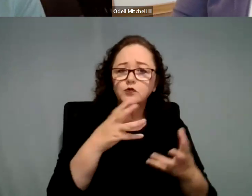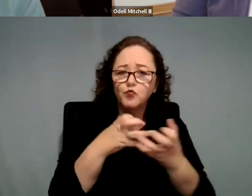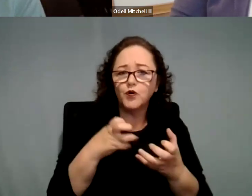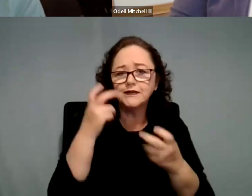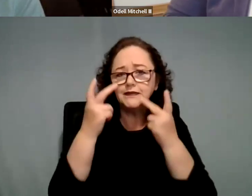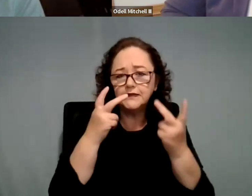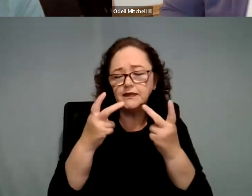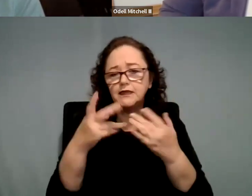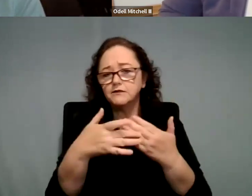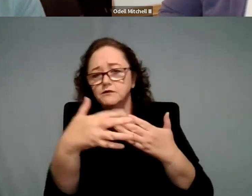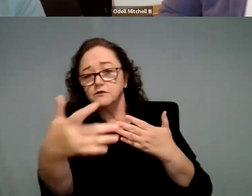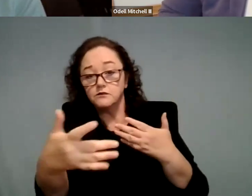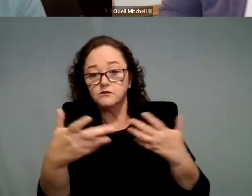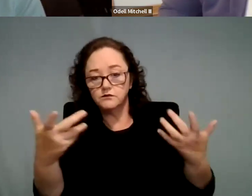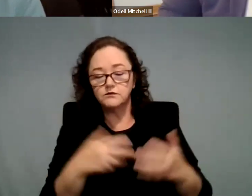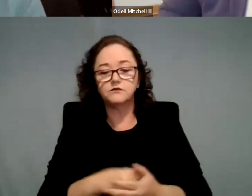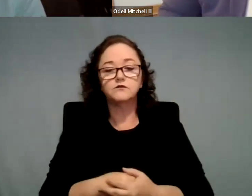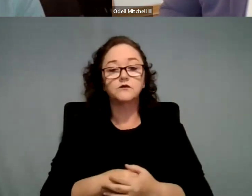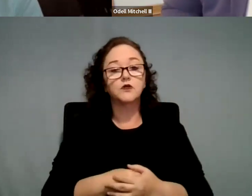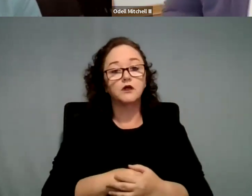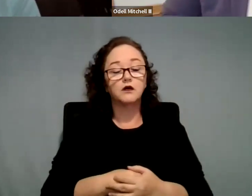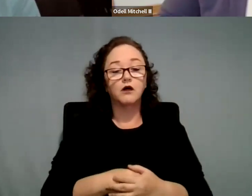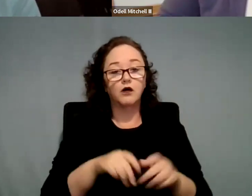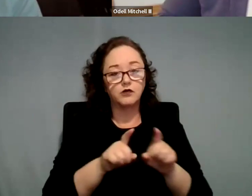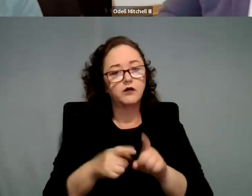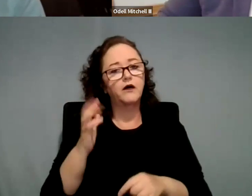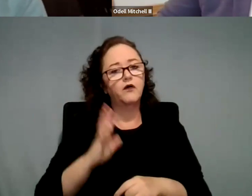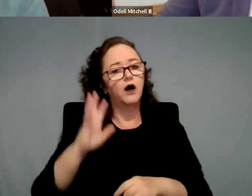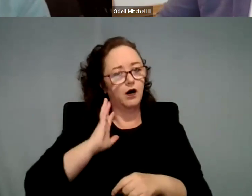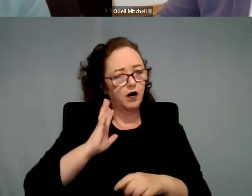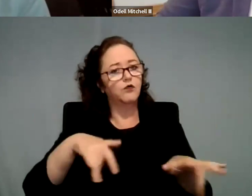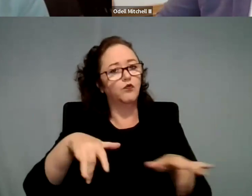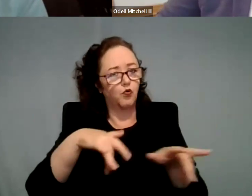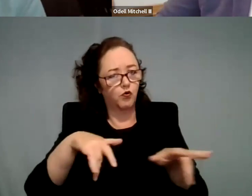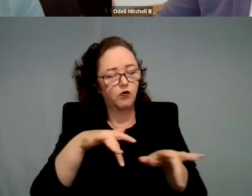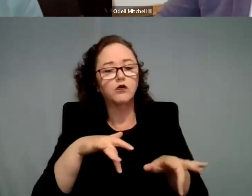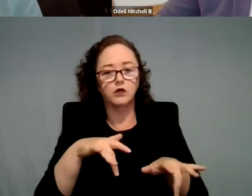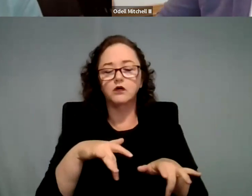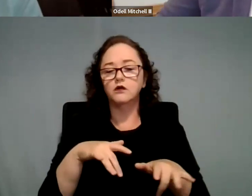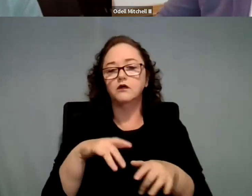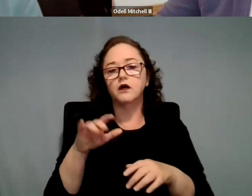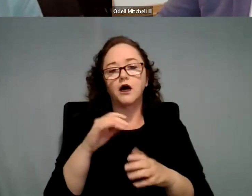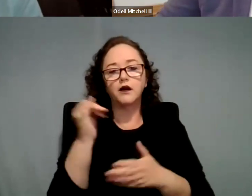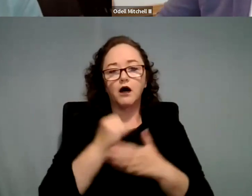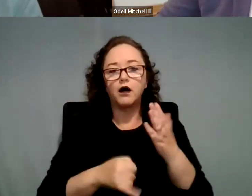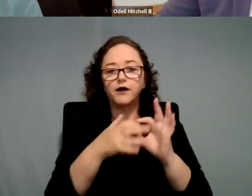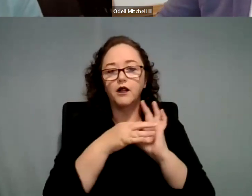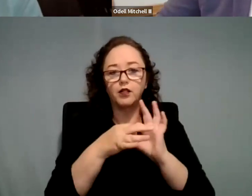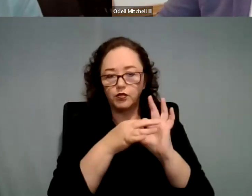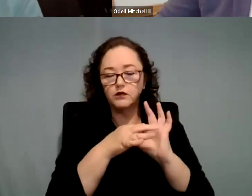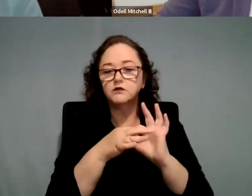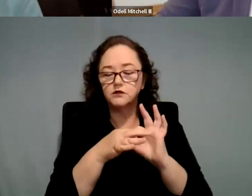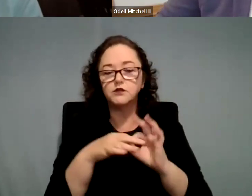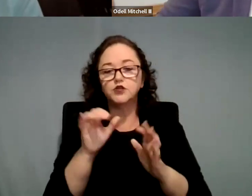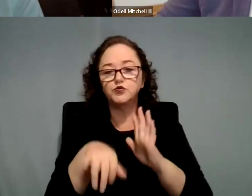a reminder, you can check out the recordings of this as well as our other programs on our Arts Alliance YouTube page. I'll drop the